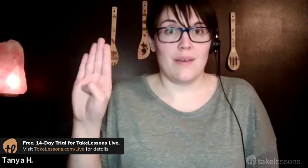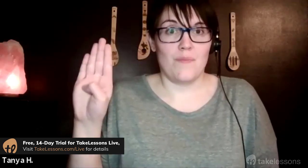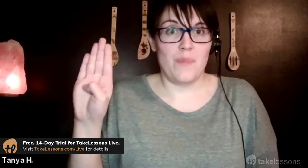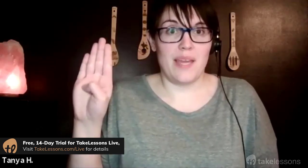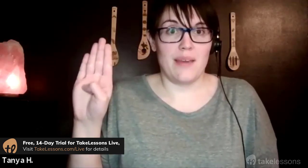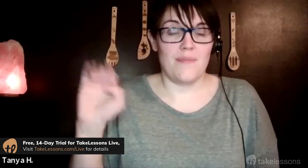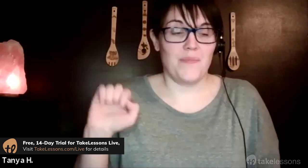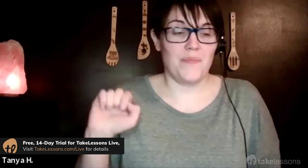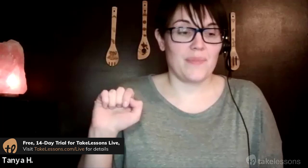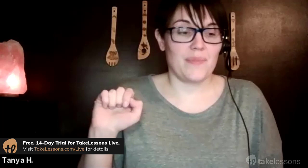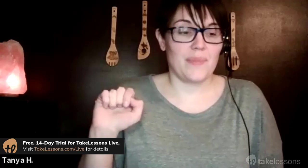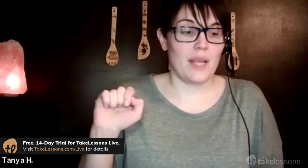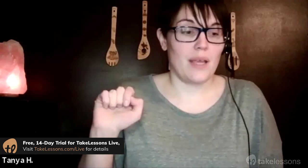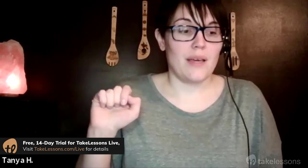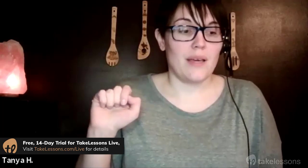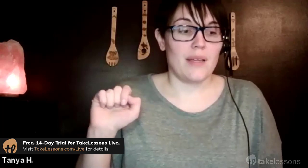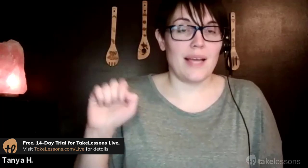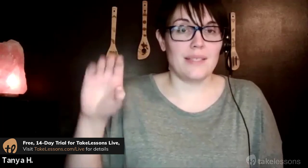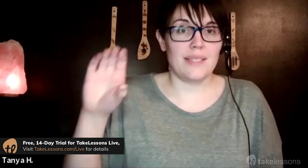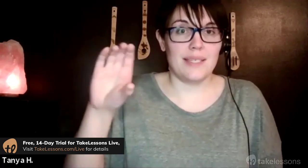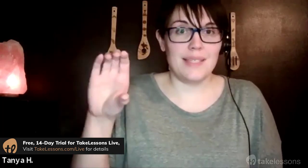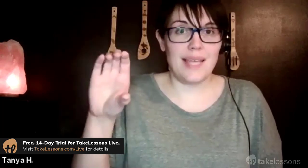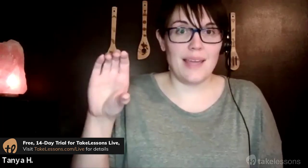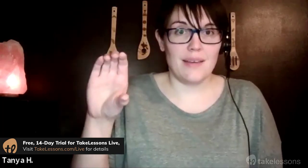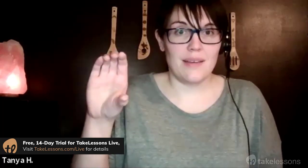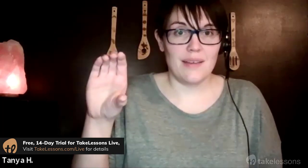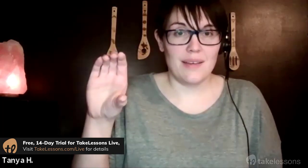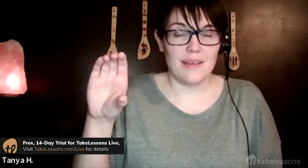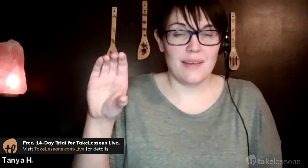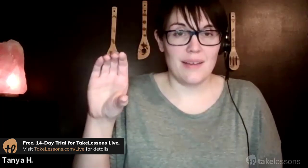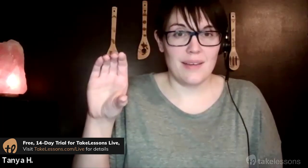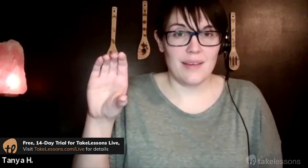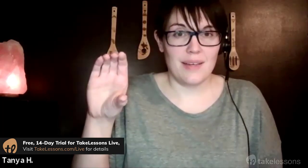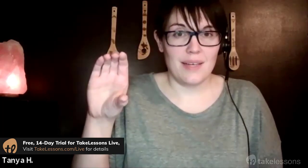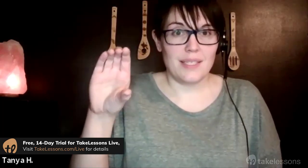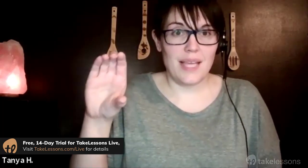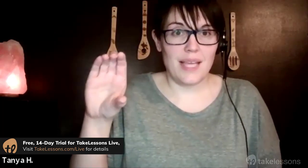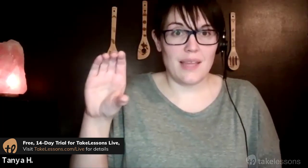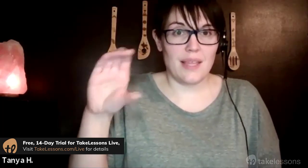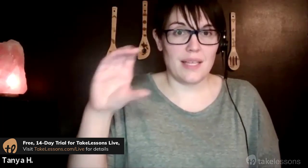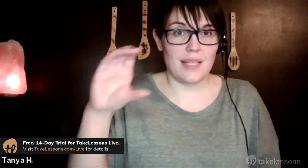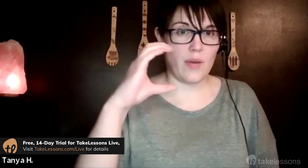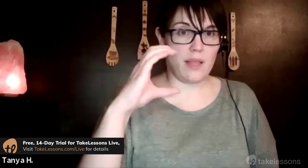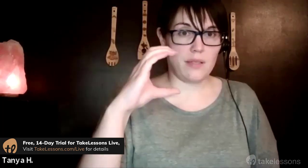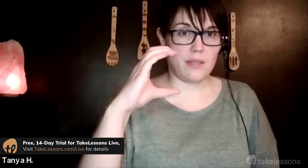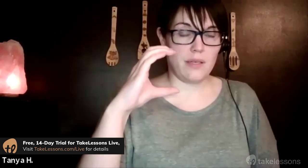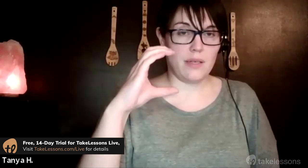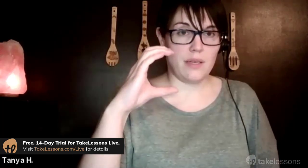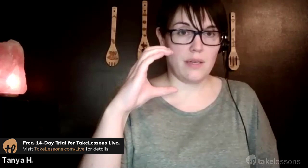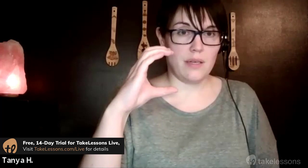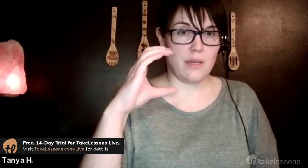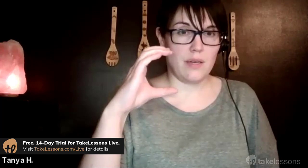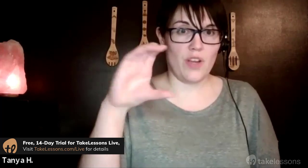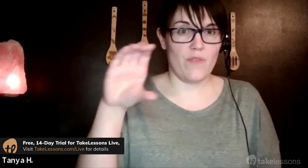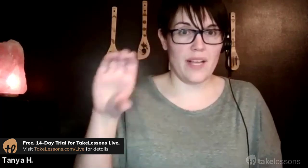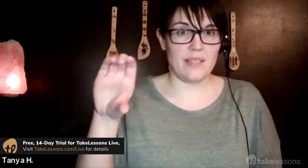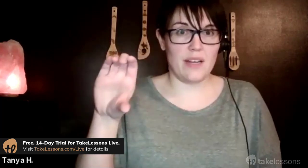B. Next, C. C, this is the way it looks where you're facing it